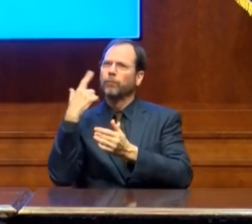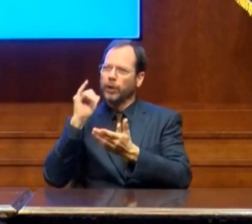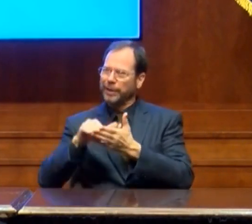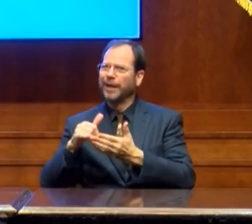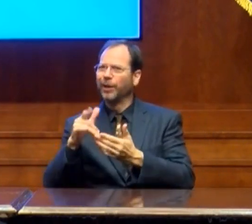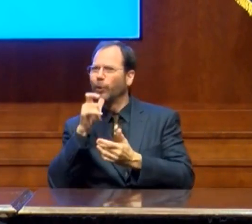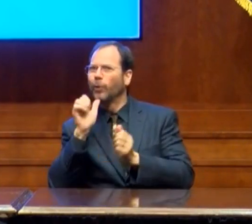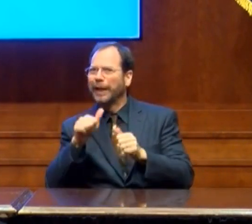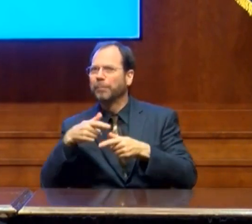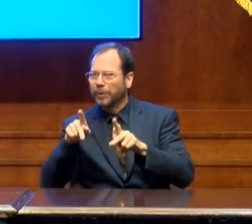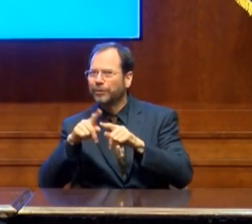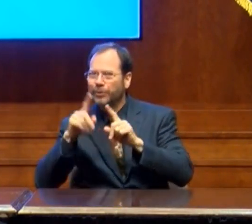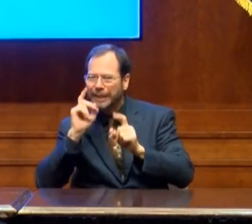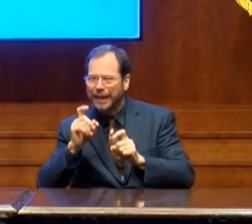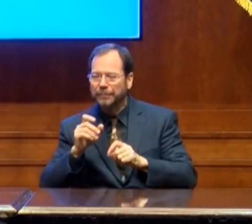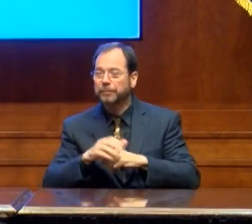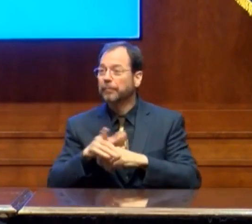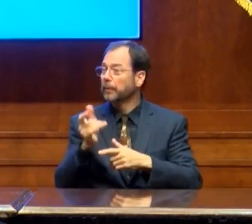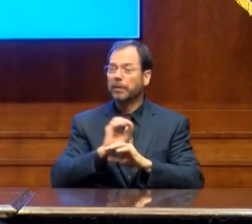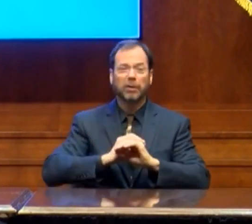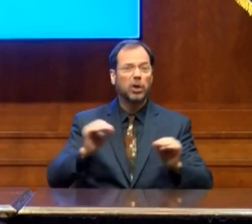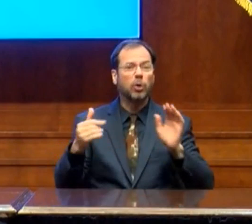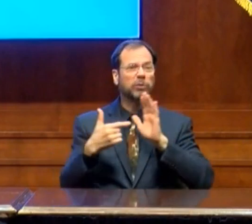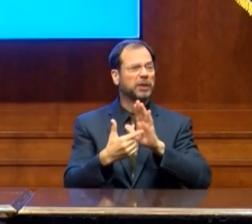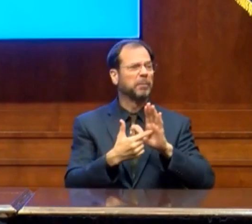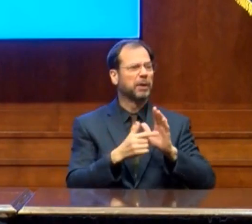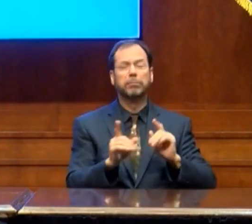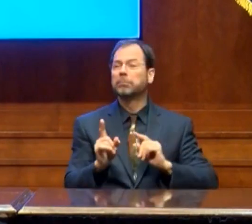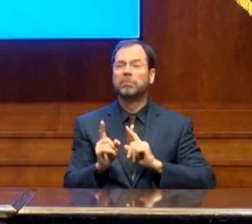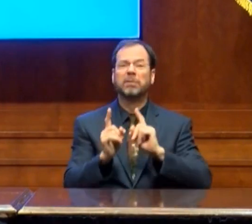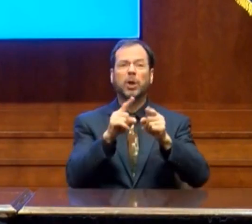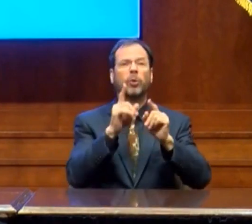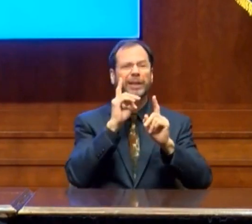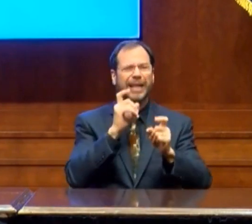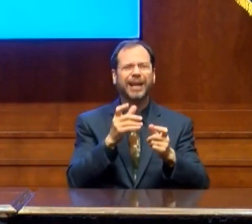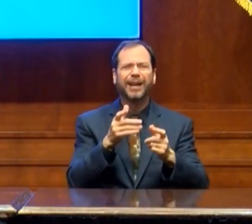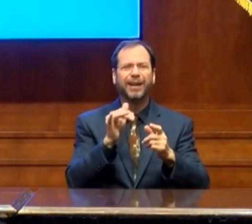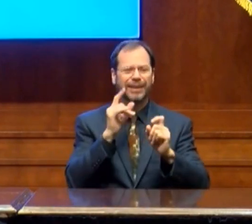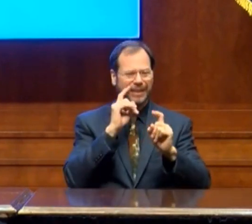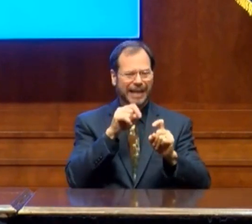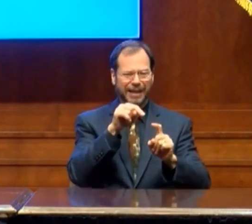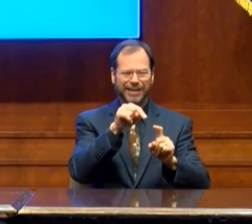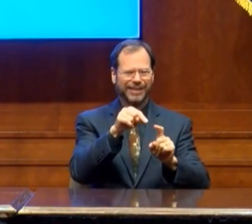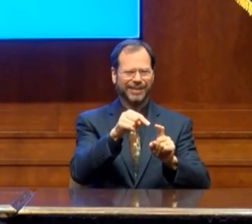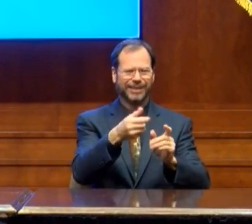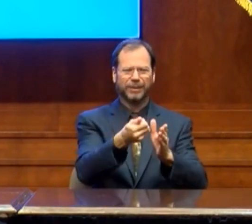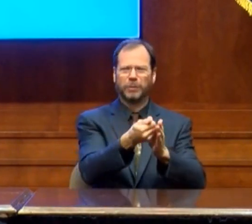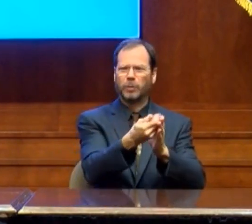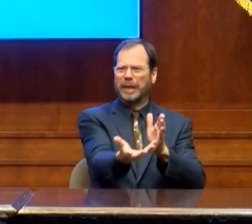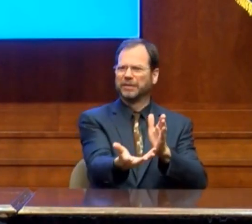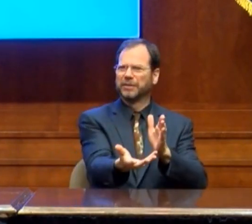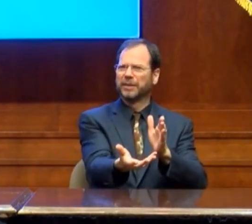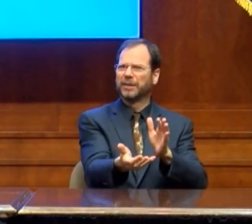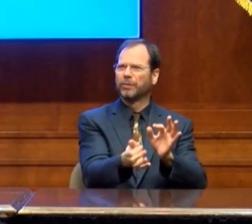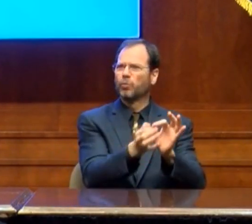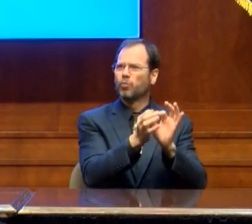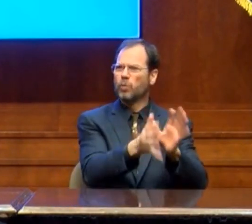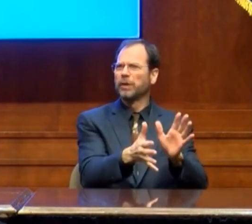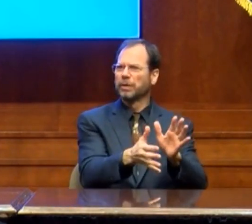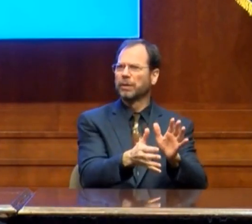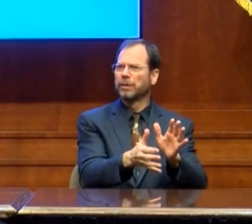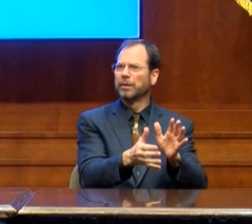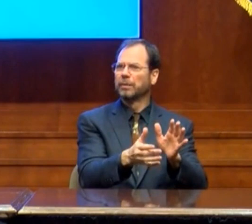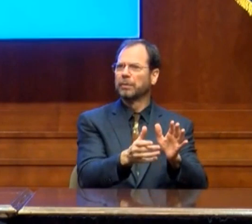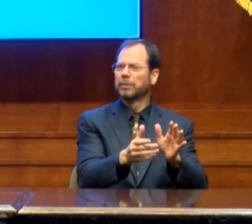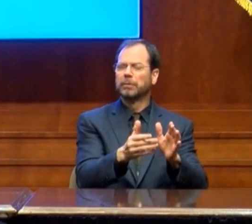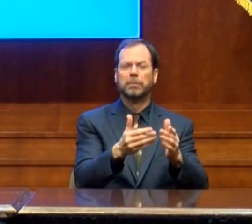that. And that is if you have no symptoms whatsoever and you get tested, that test is kind of worthless because you